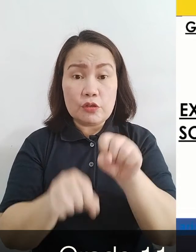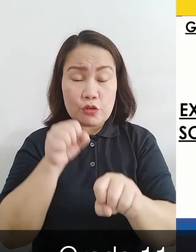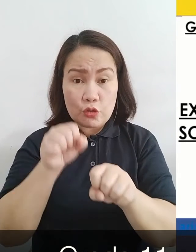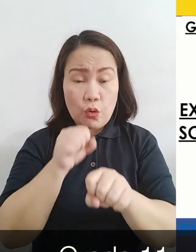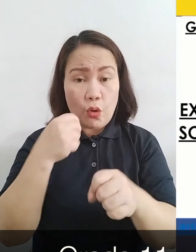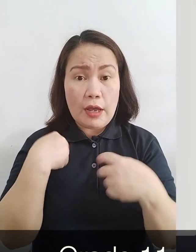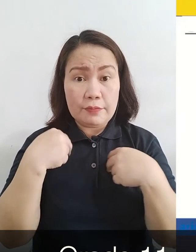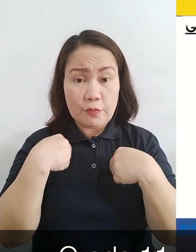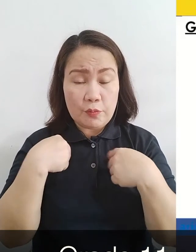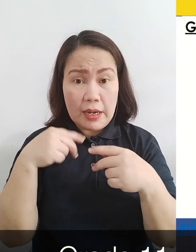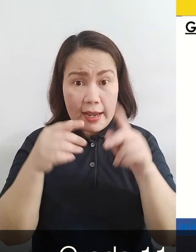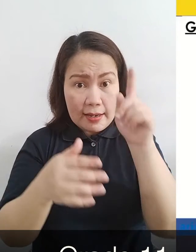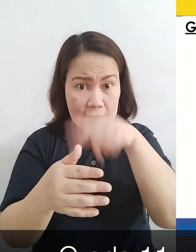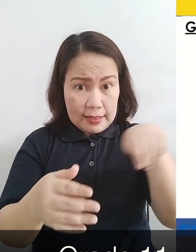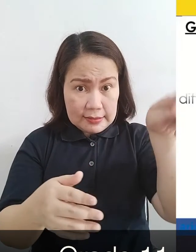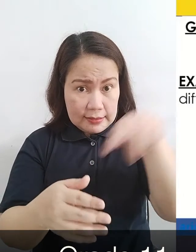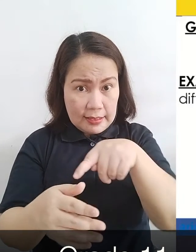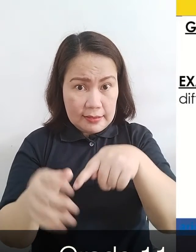Okay?